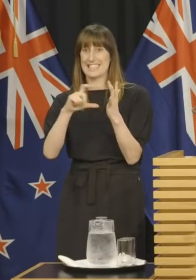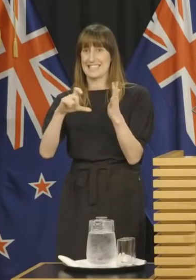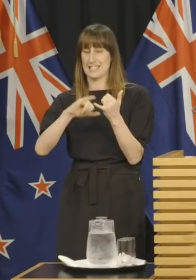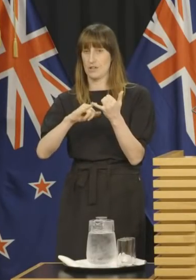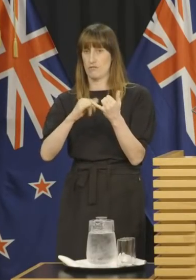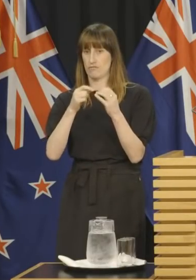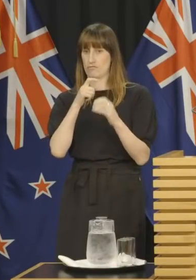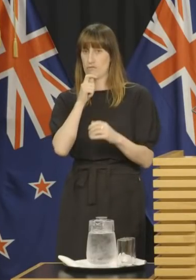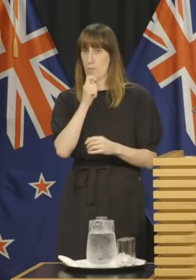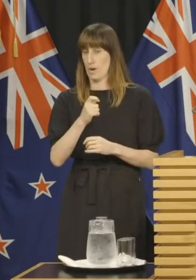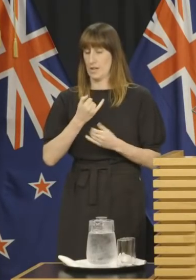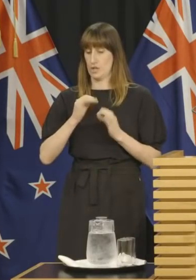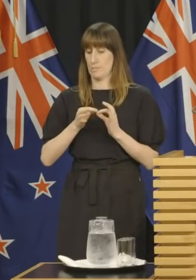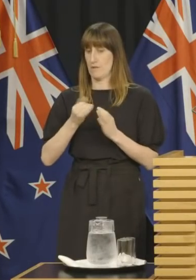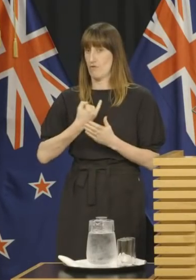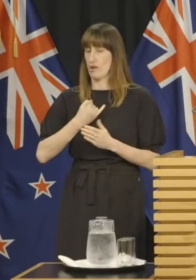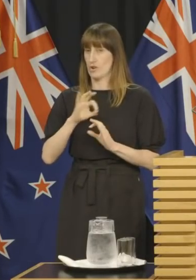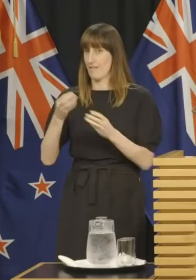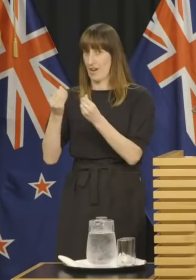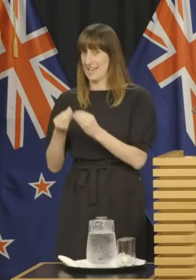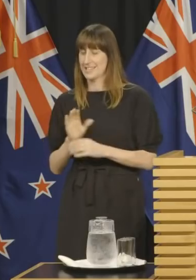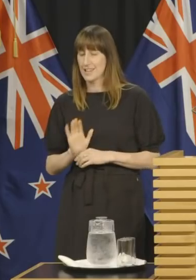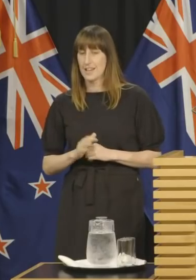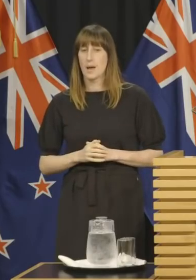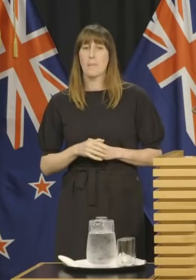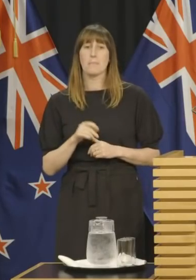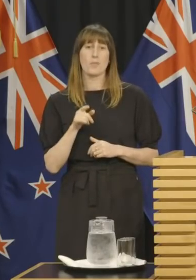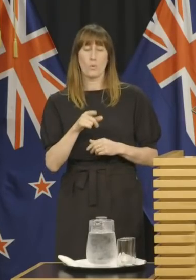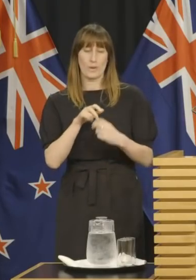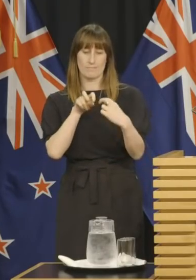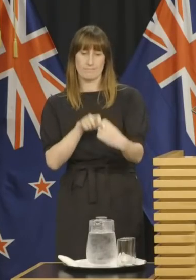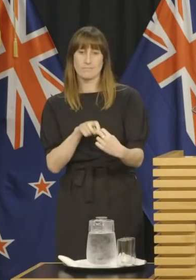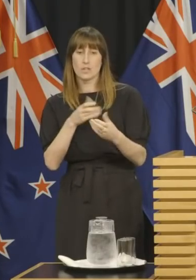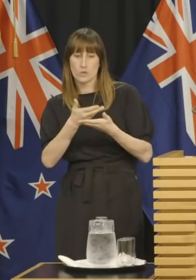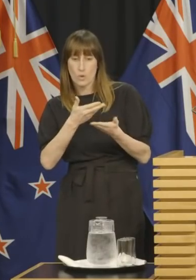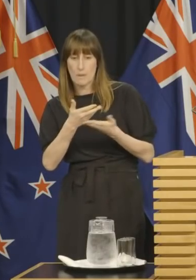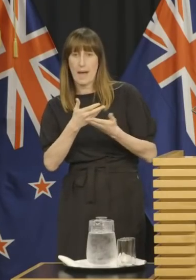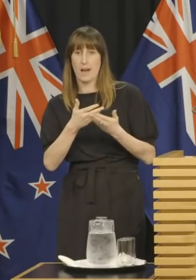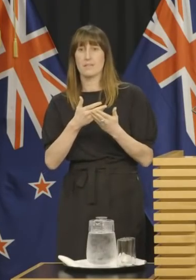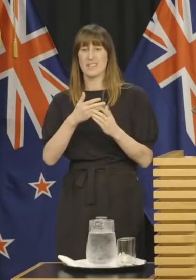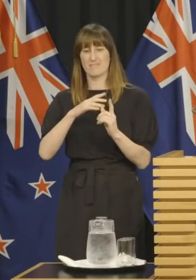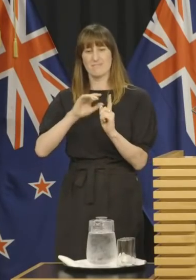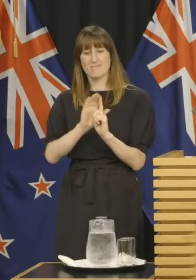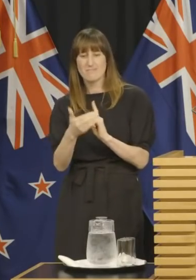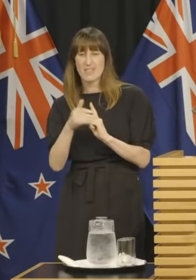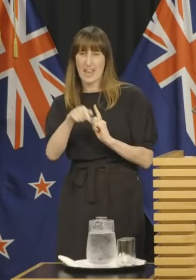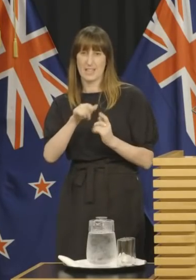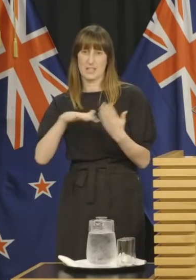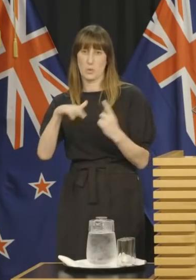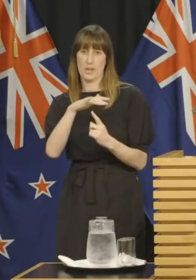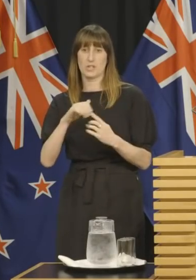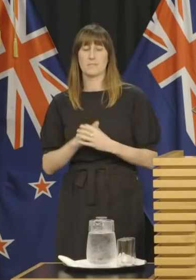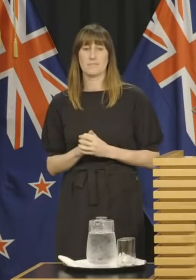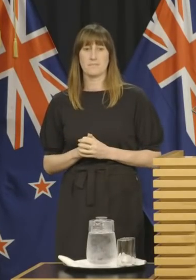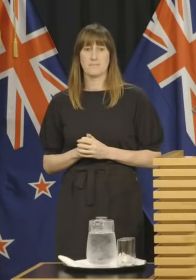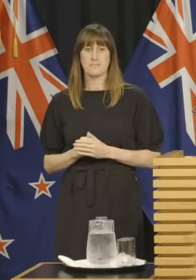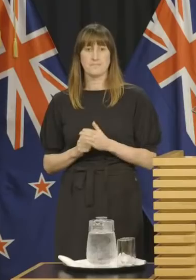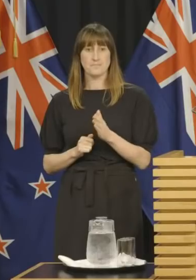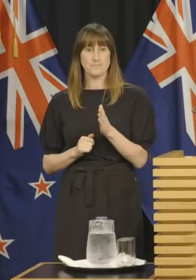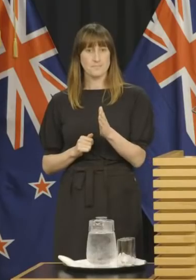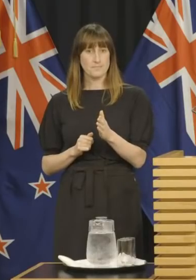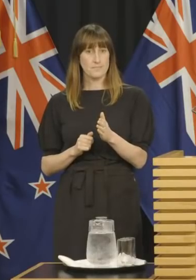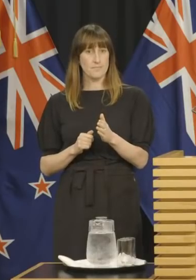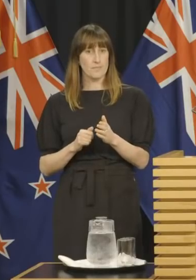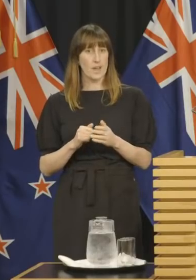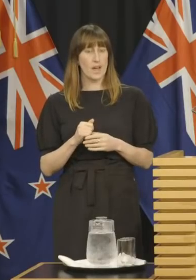this place. Tova. Do you recognise that people will be horrified that a beehive office has been used improperly